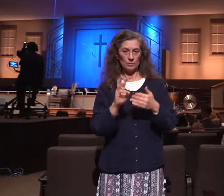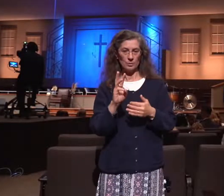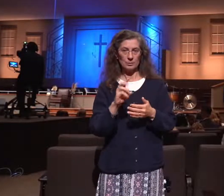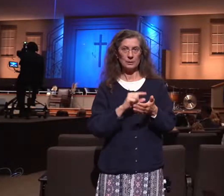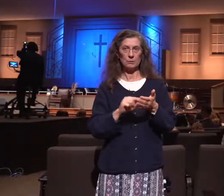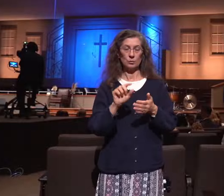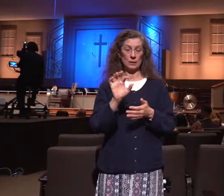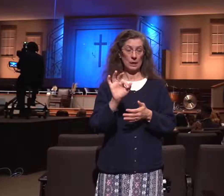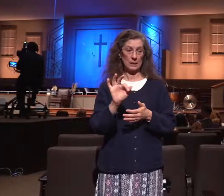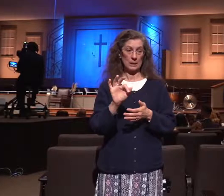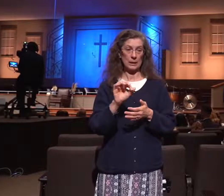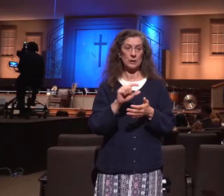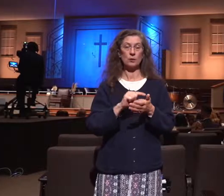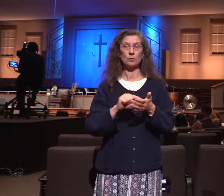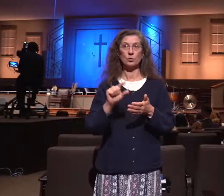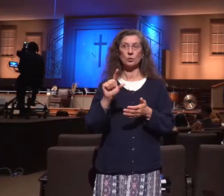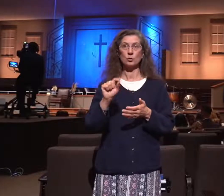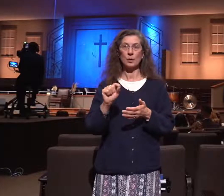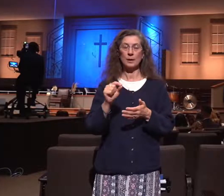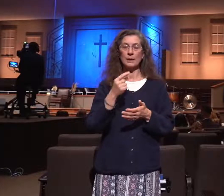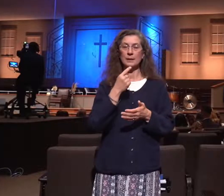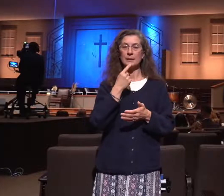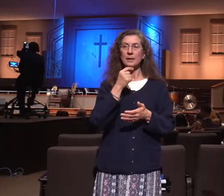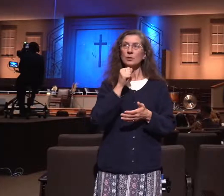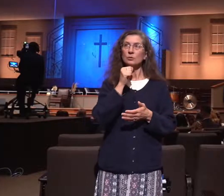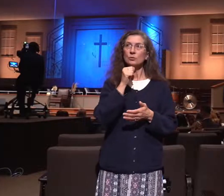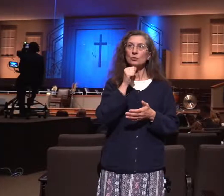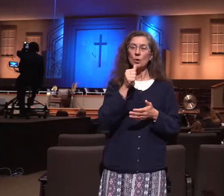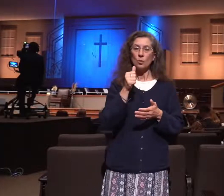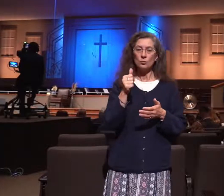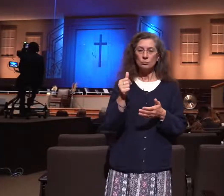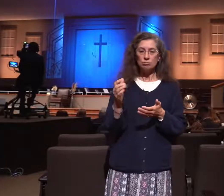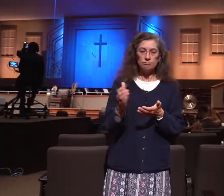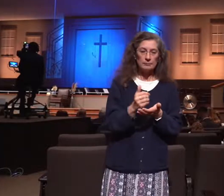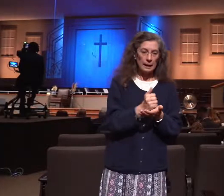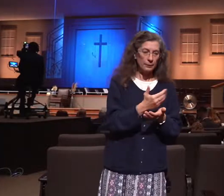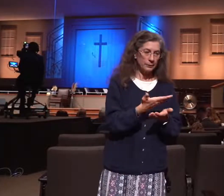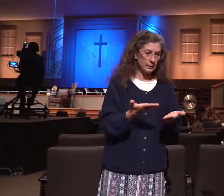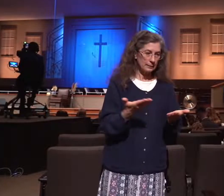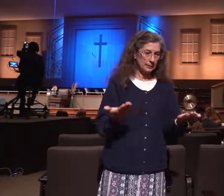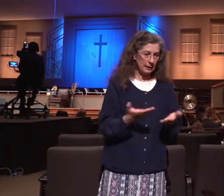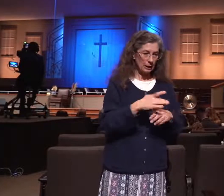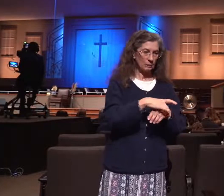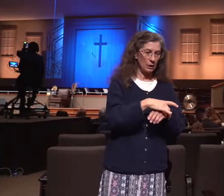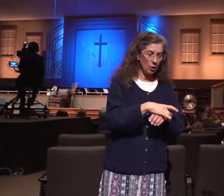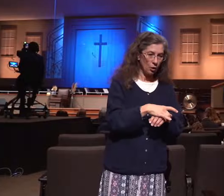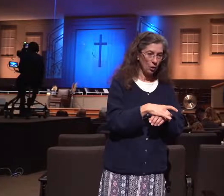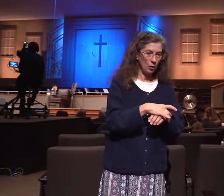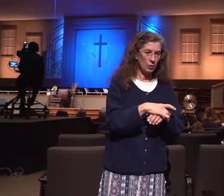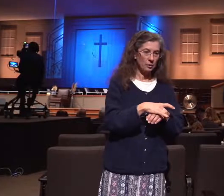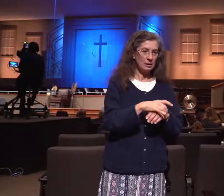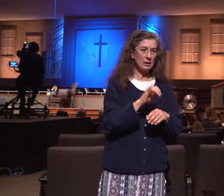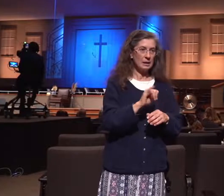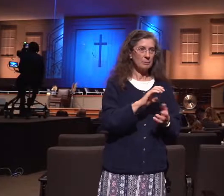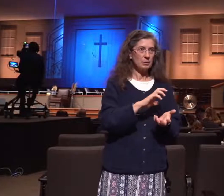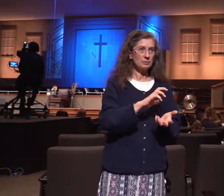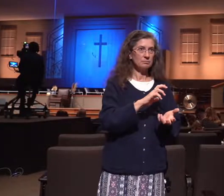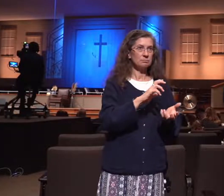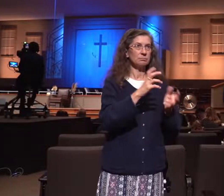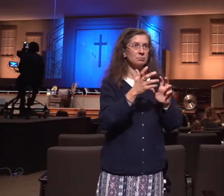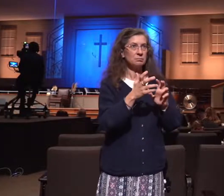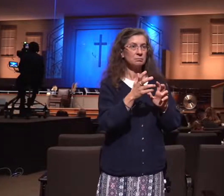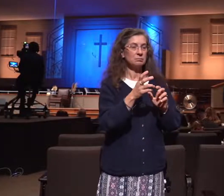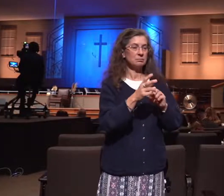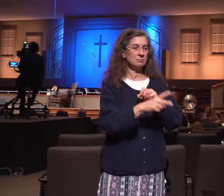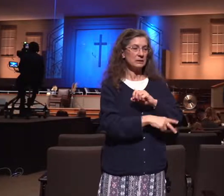19-20, lay not up for yourself treasures on earth where moth and rust corrupt, where thieves break through and